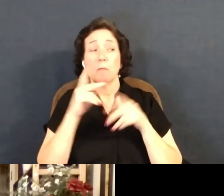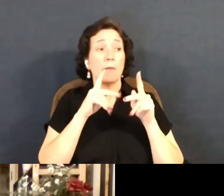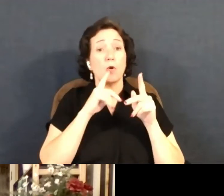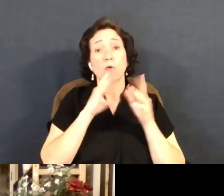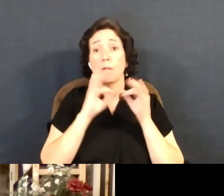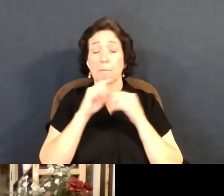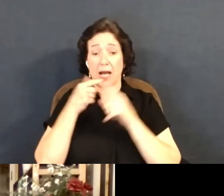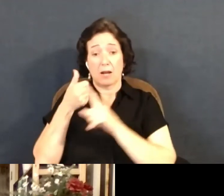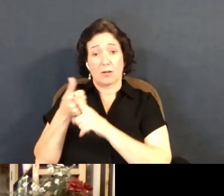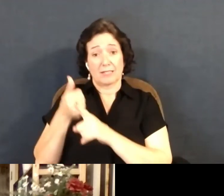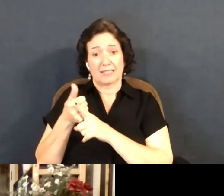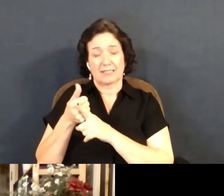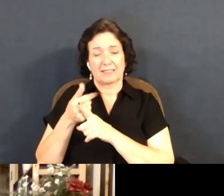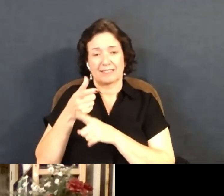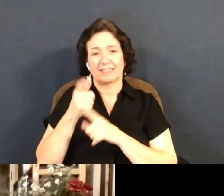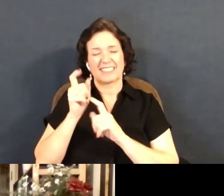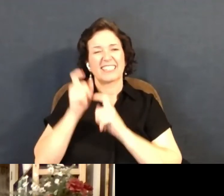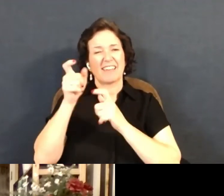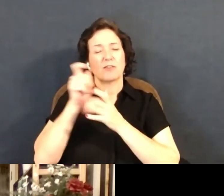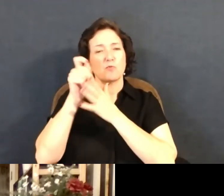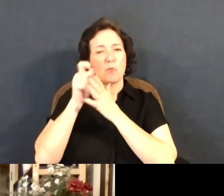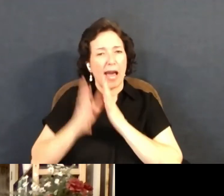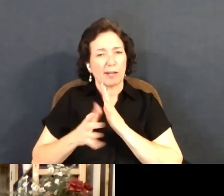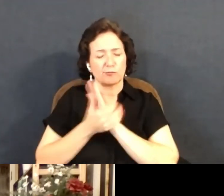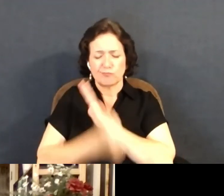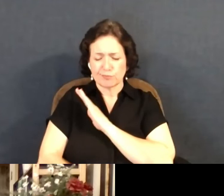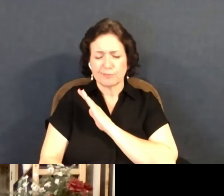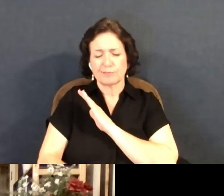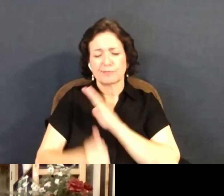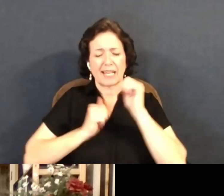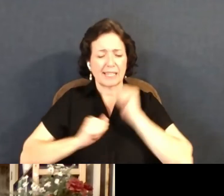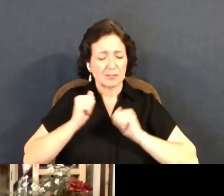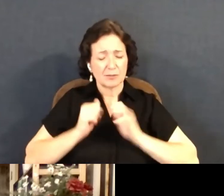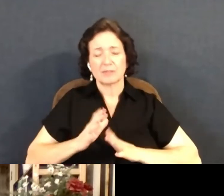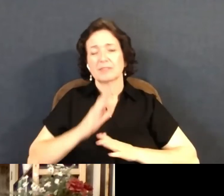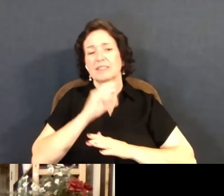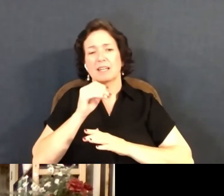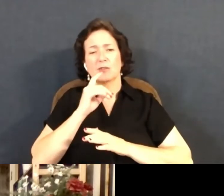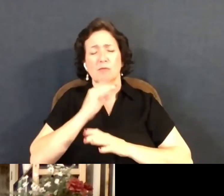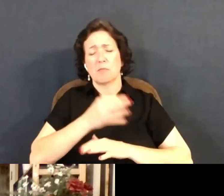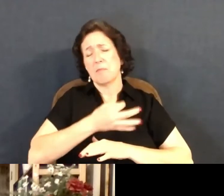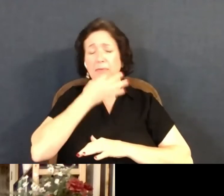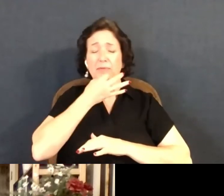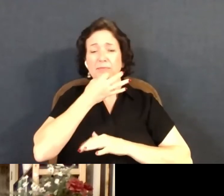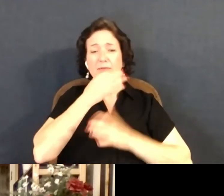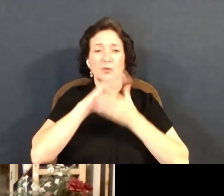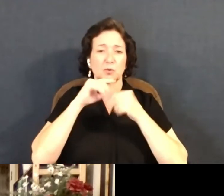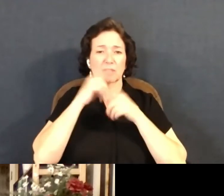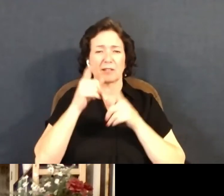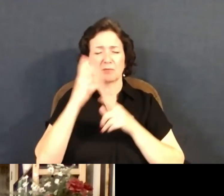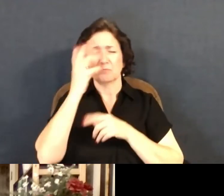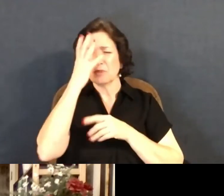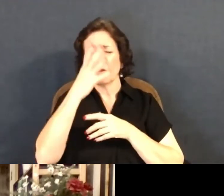that she is a gifted writer, a skilled actress, and a superb storyteller. Her beautifully